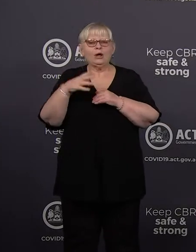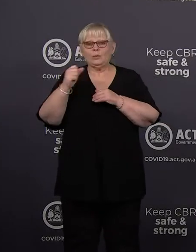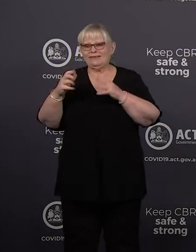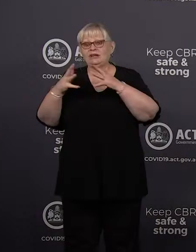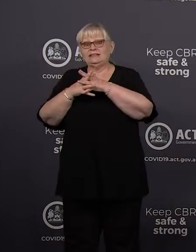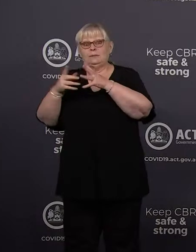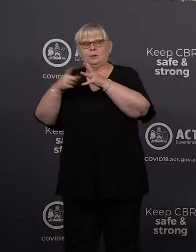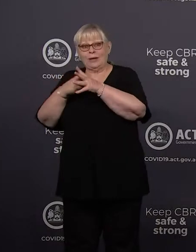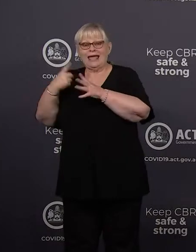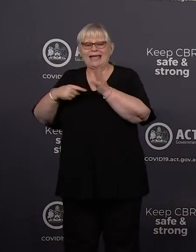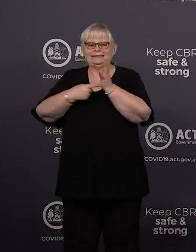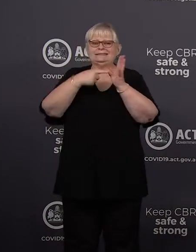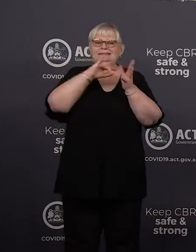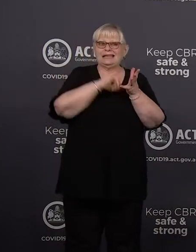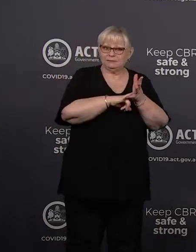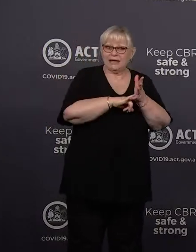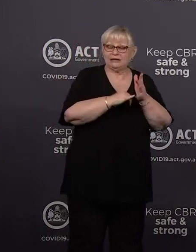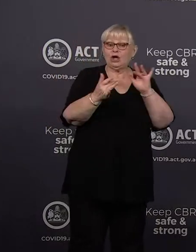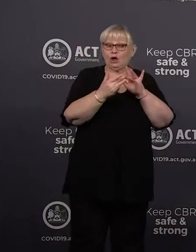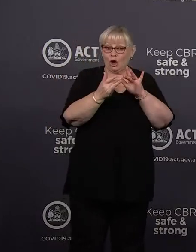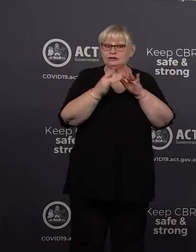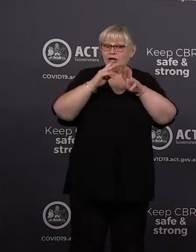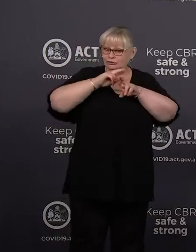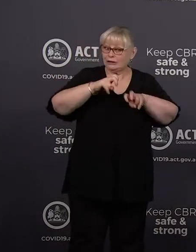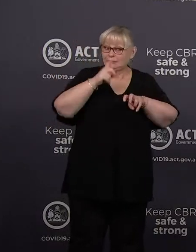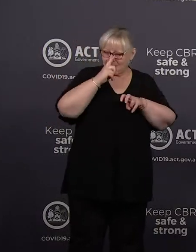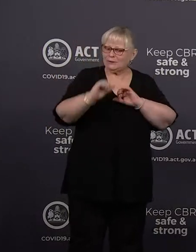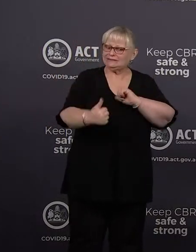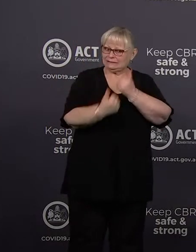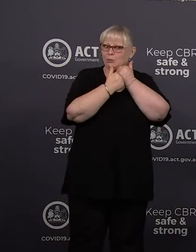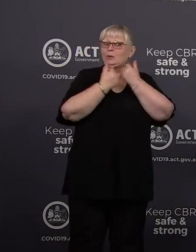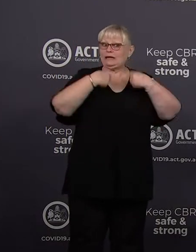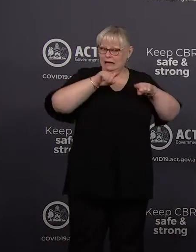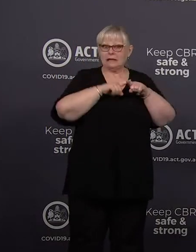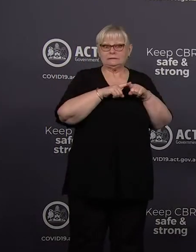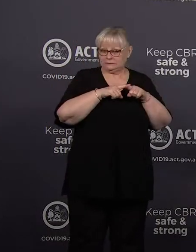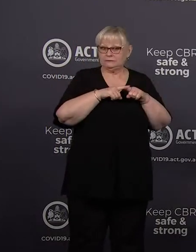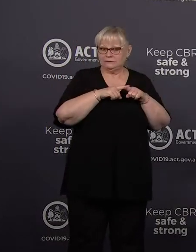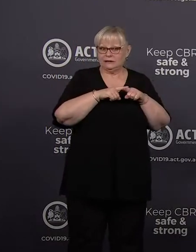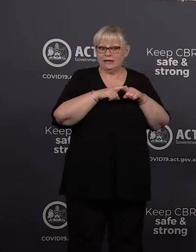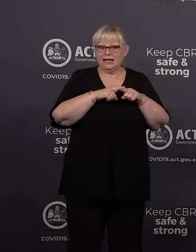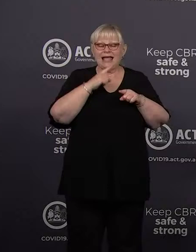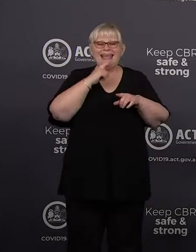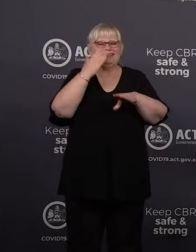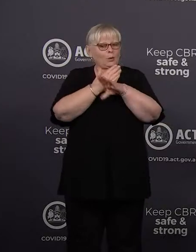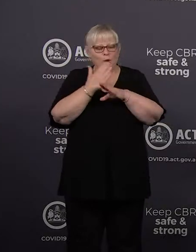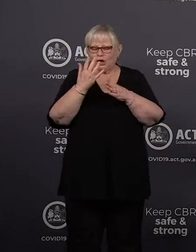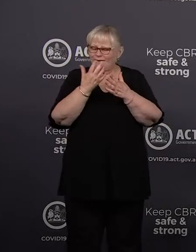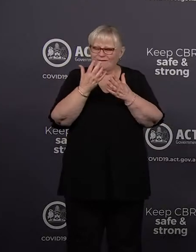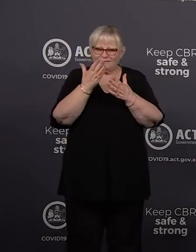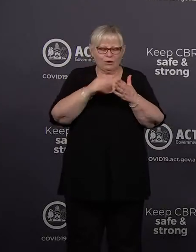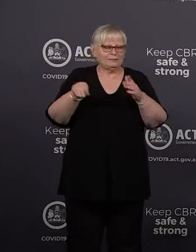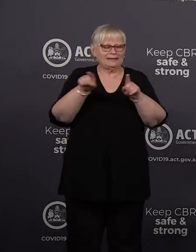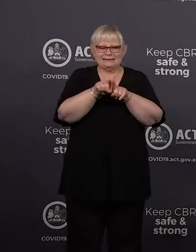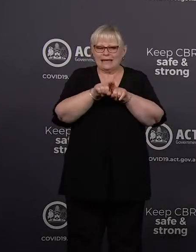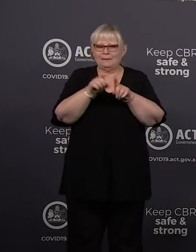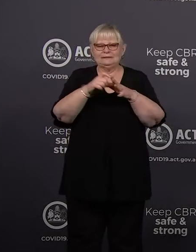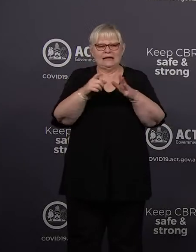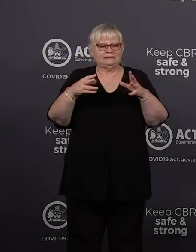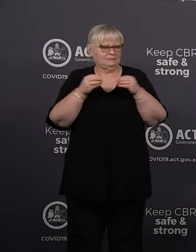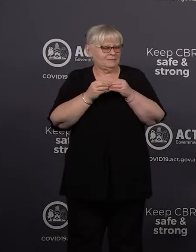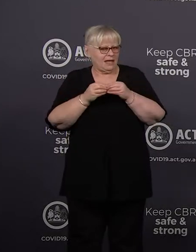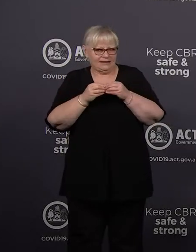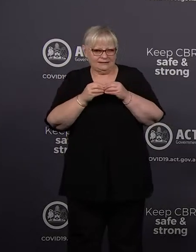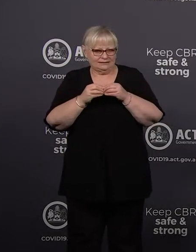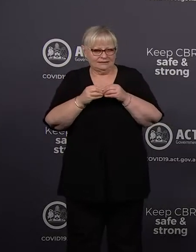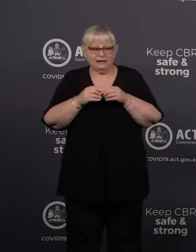Western Australian and Tasmanian contact tracing teams supporting our contact tracers, but they're working off the same database. I'm not able to